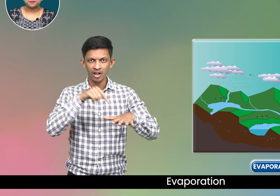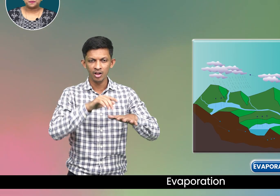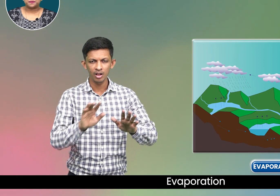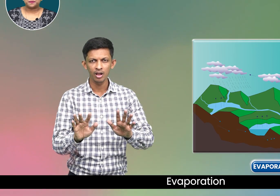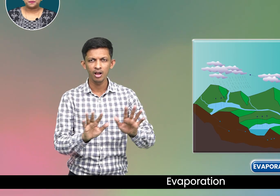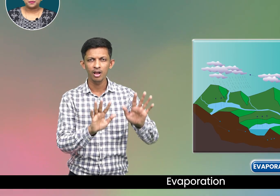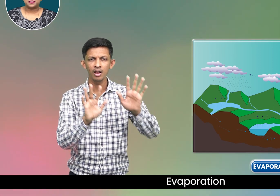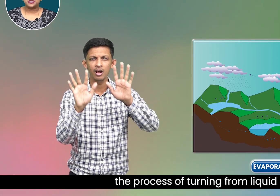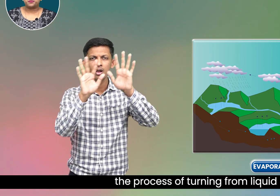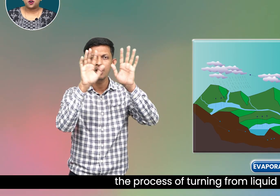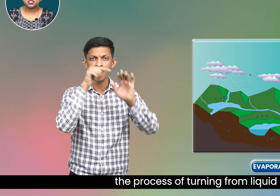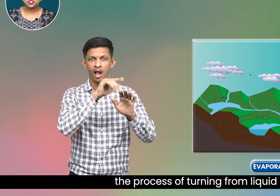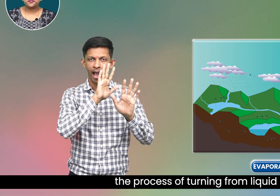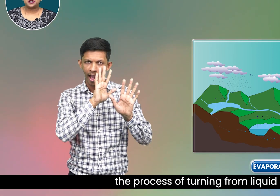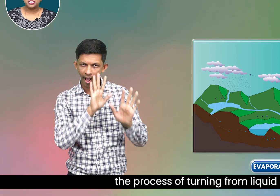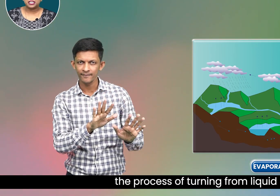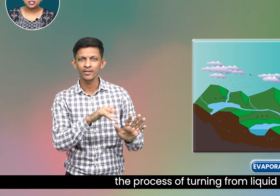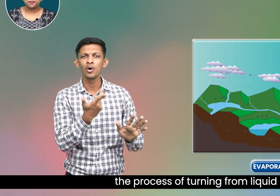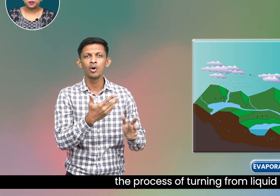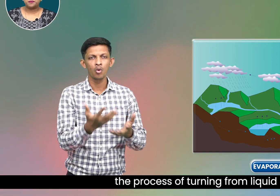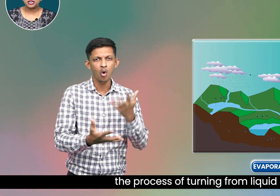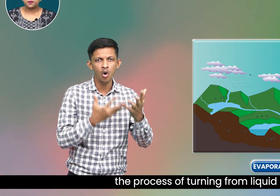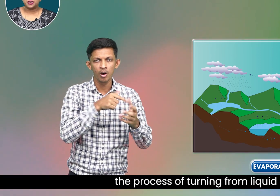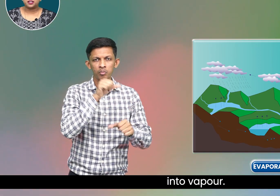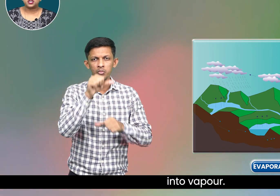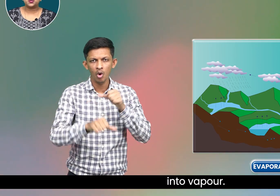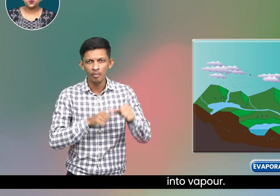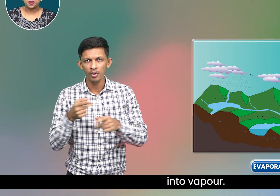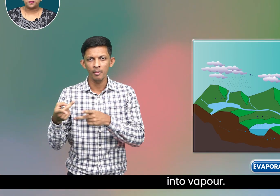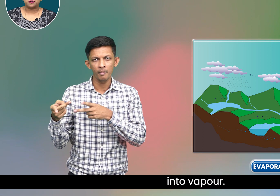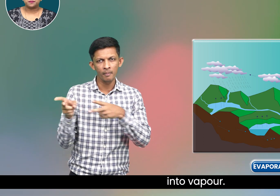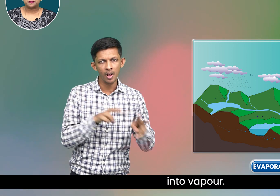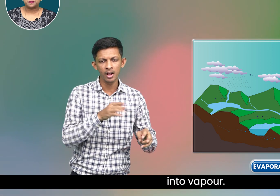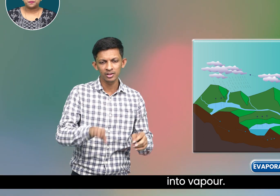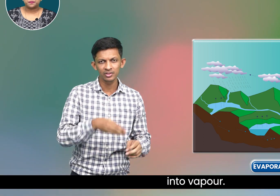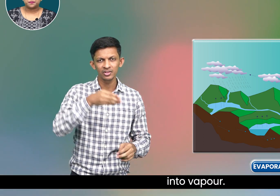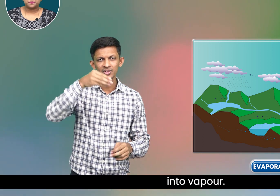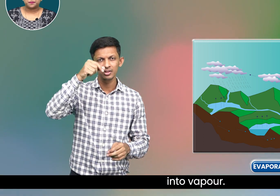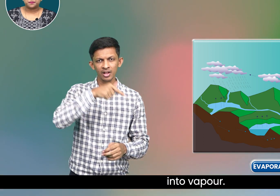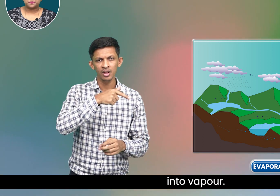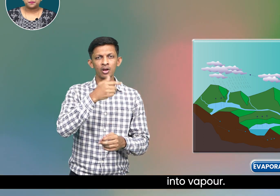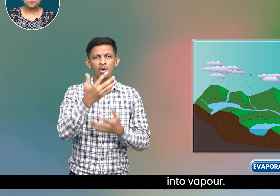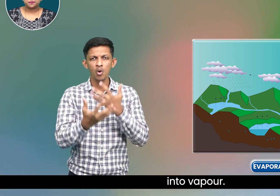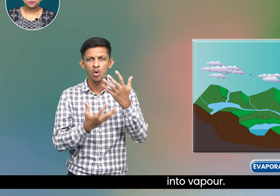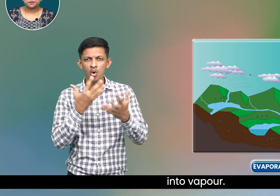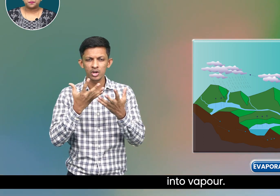Evaporation, the process of turning from liquid into vapor.